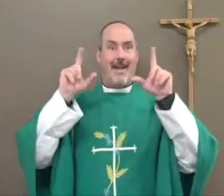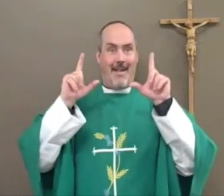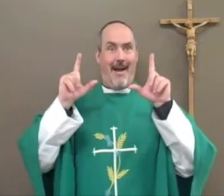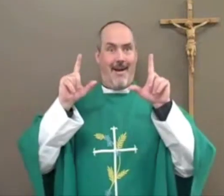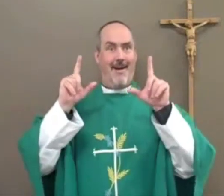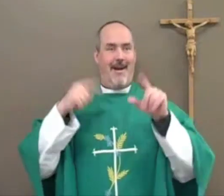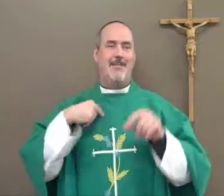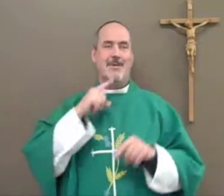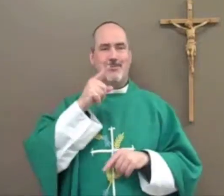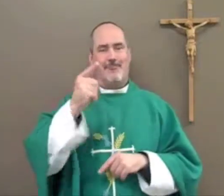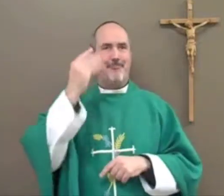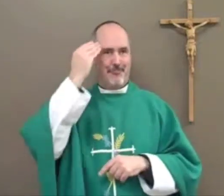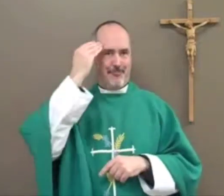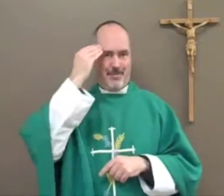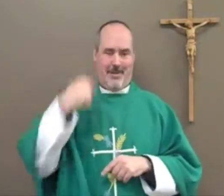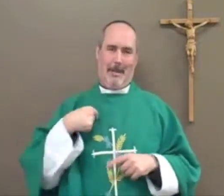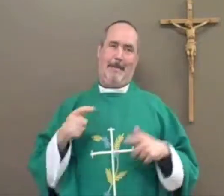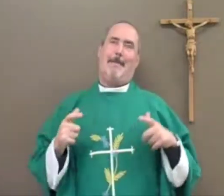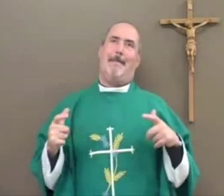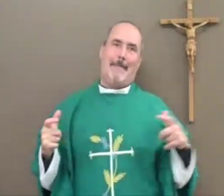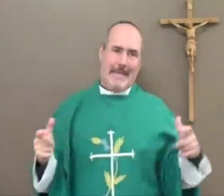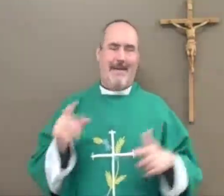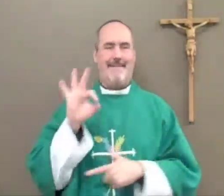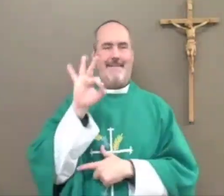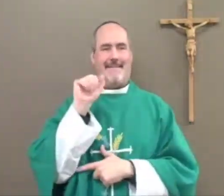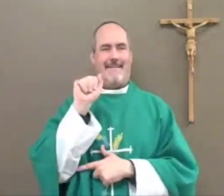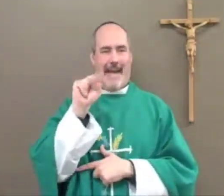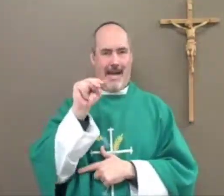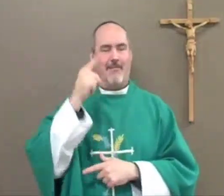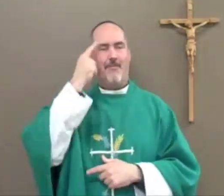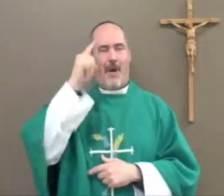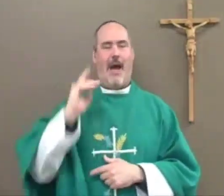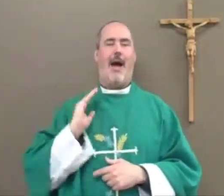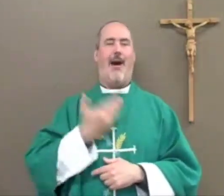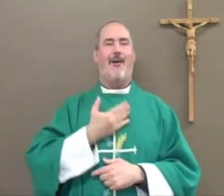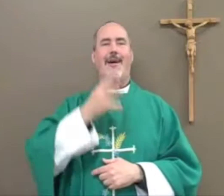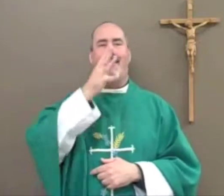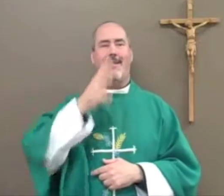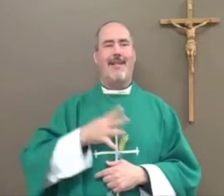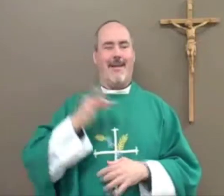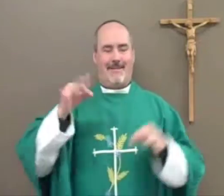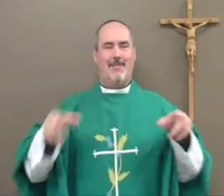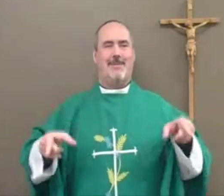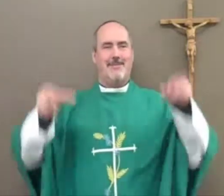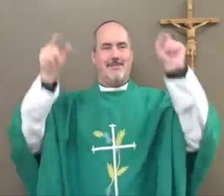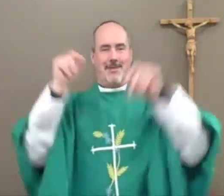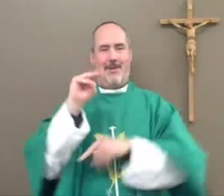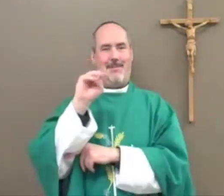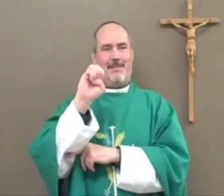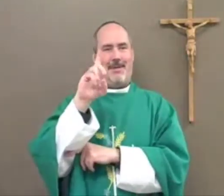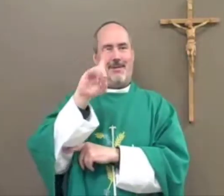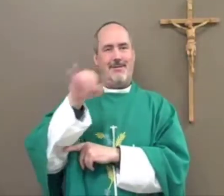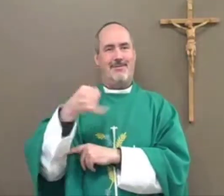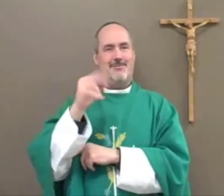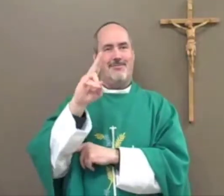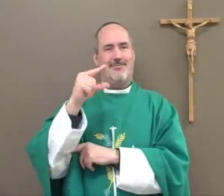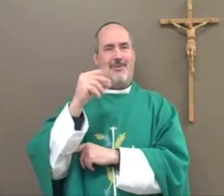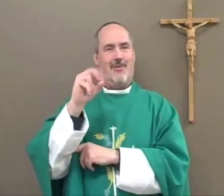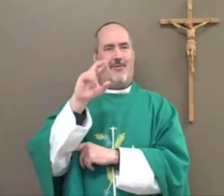If you've been watching my vlogs, I'm sure you're well aware that I'm a huge fan of Our Lady of Medjugorje.